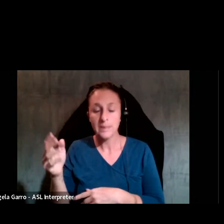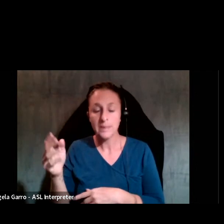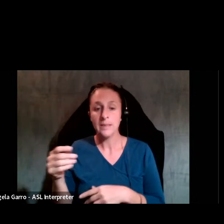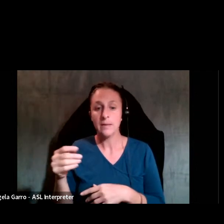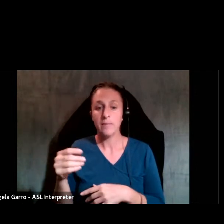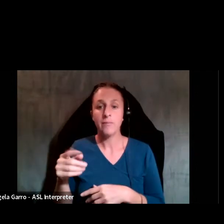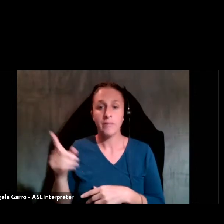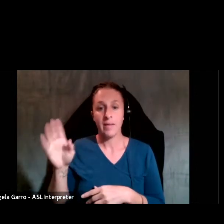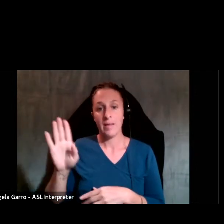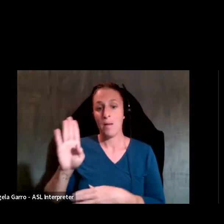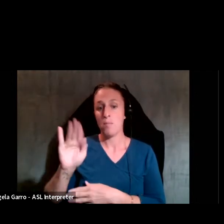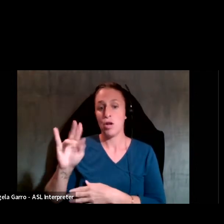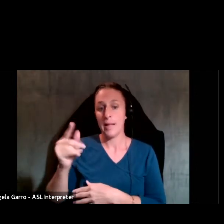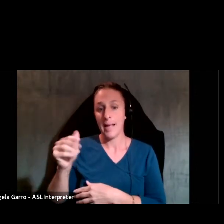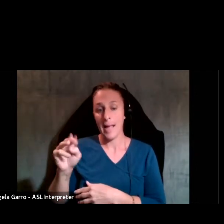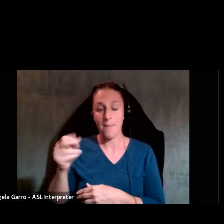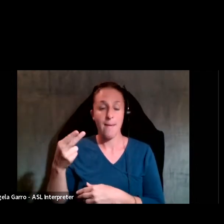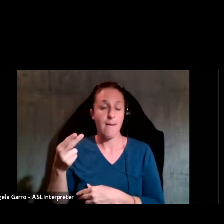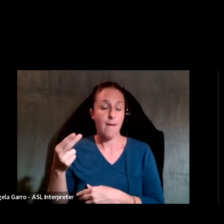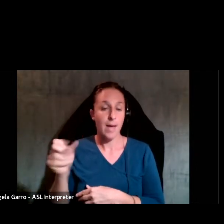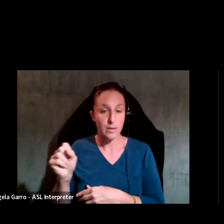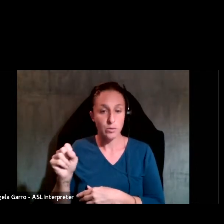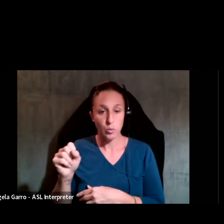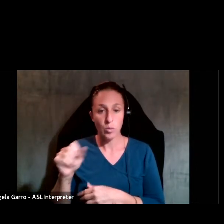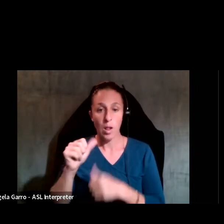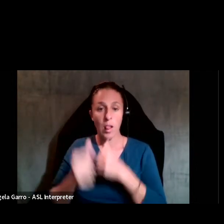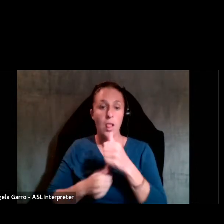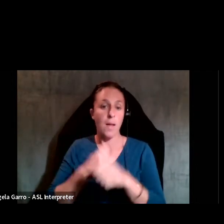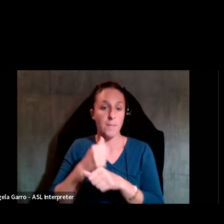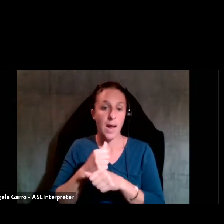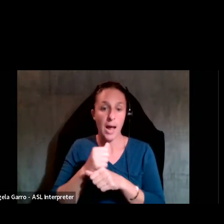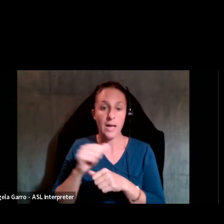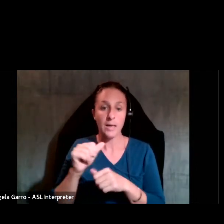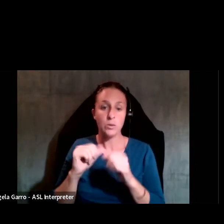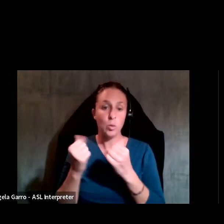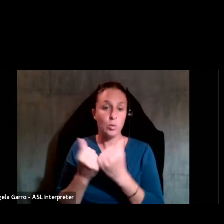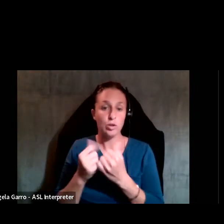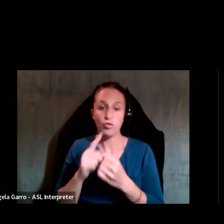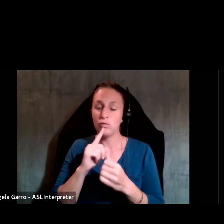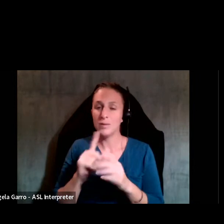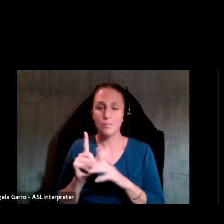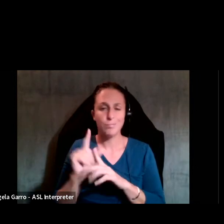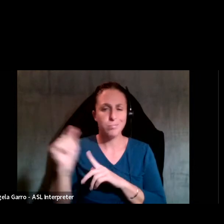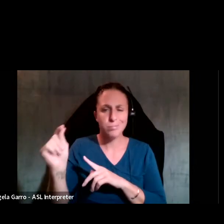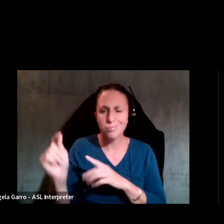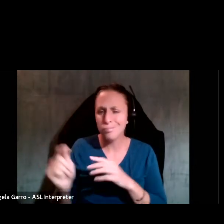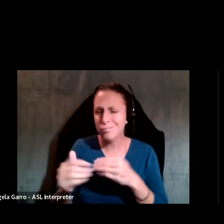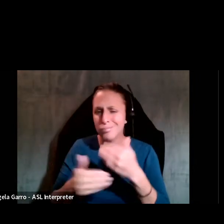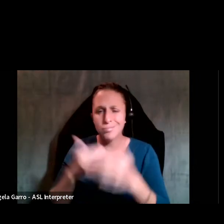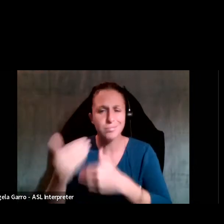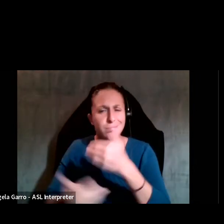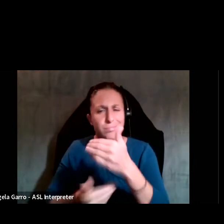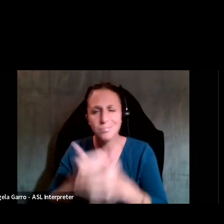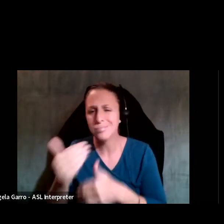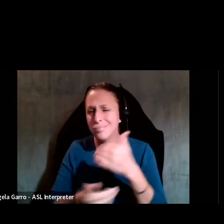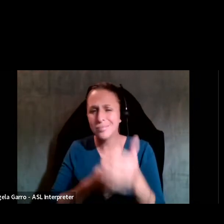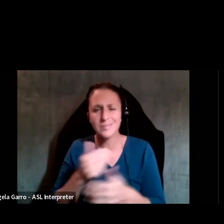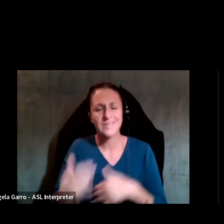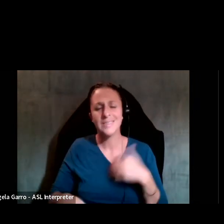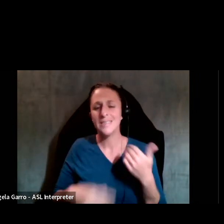Their Burlingame High Alumni Association has just taken off with this. If you go to Burlingame Ave, you're going to see